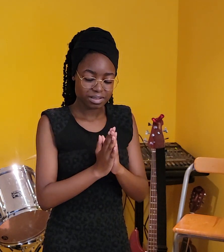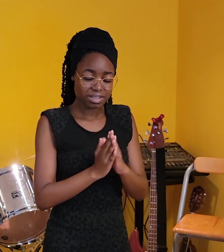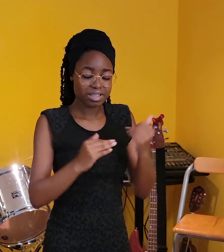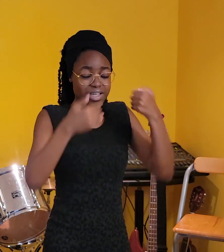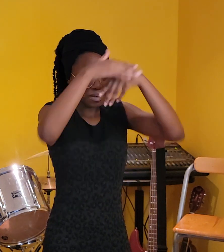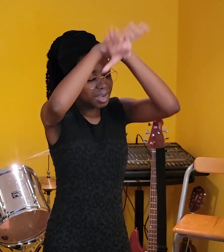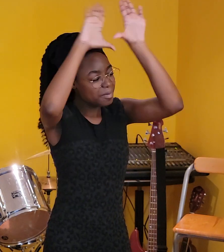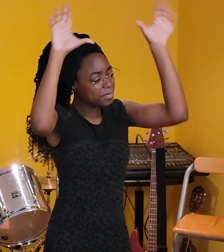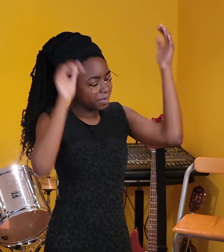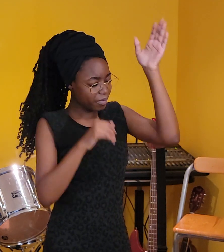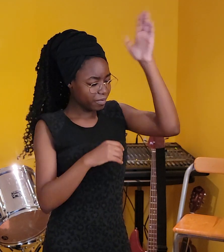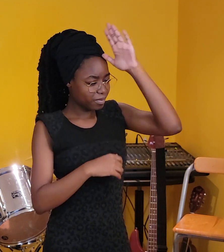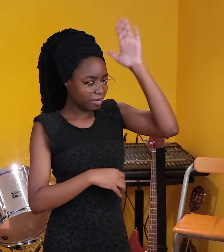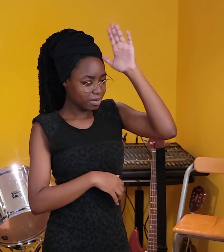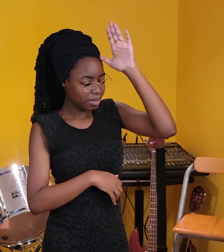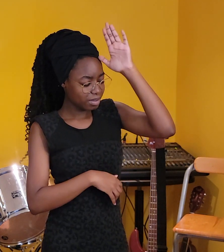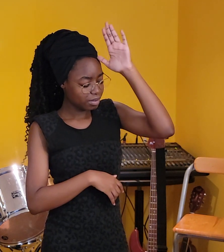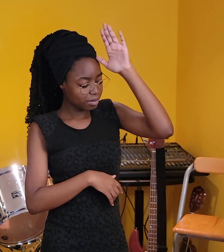Heavenly Father,